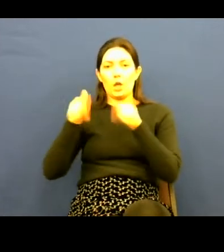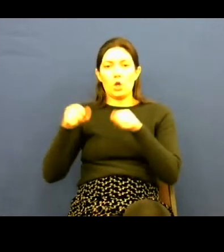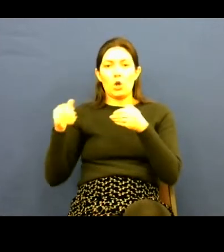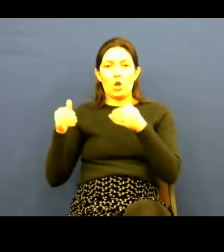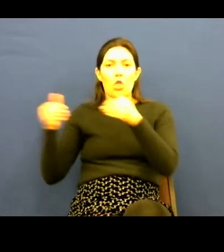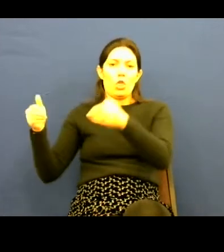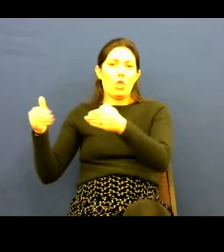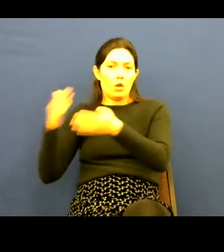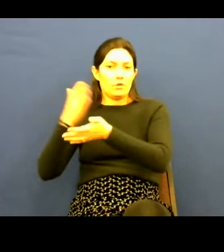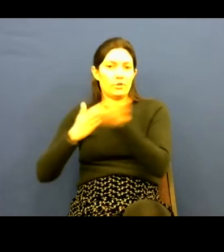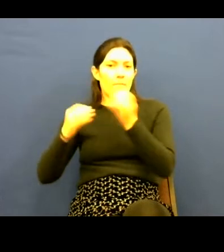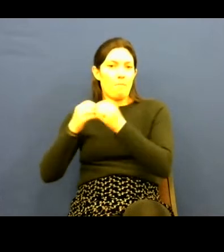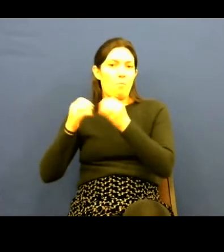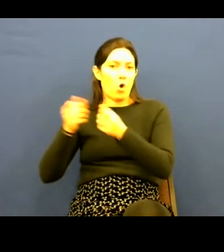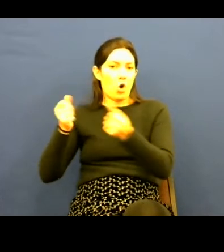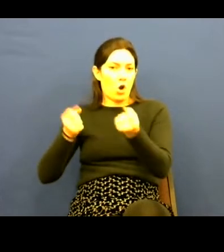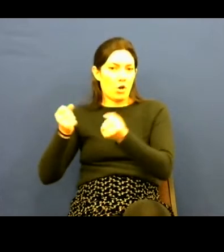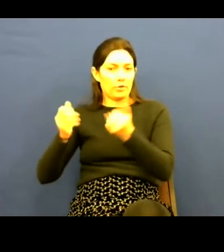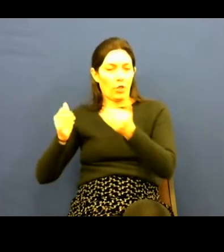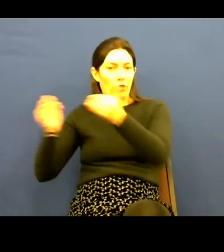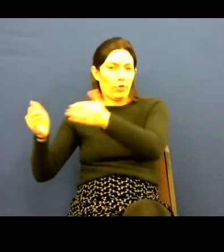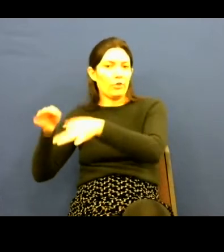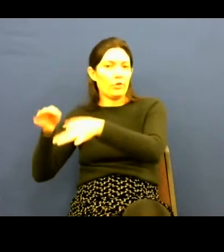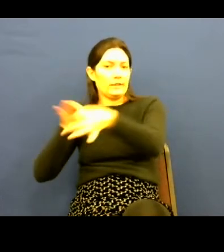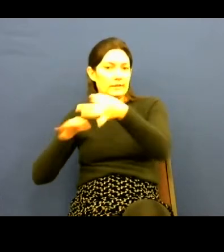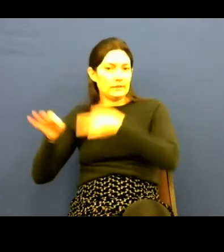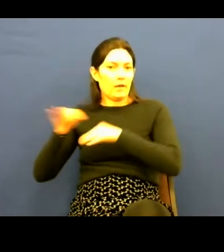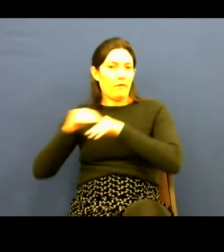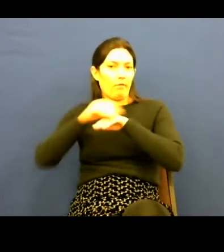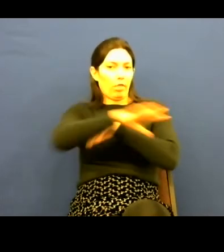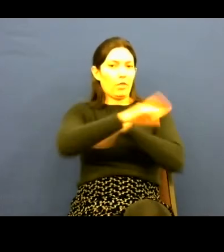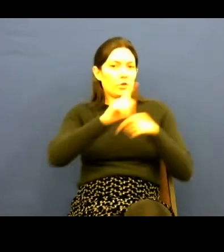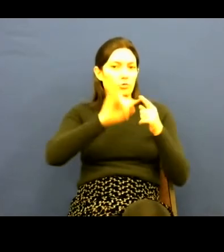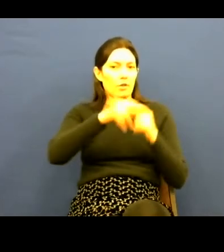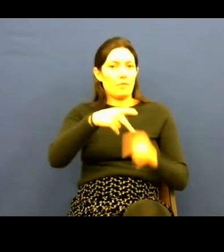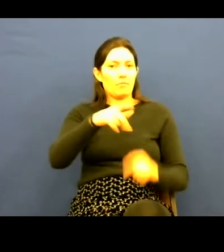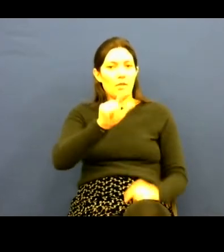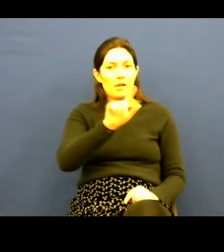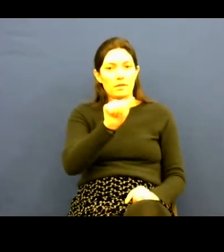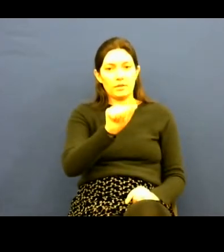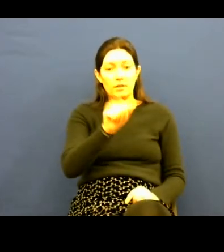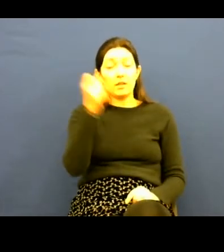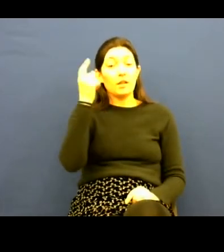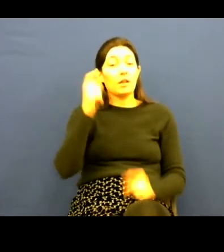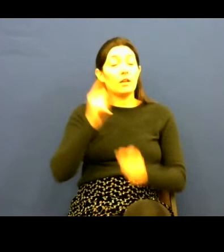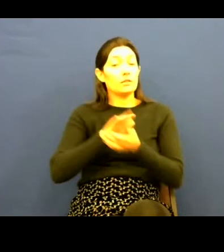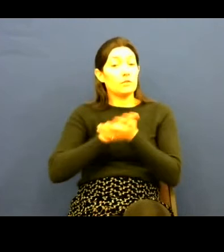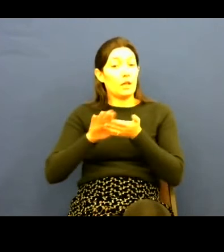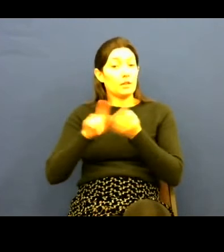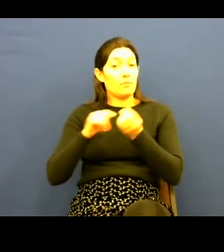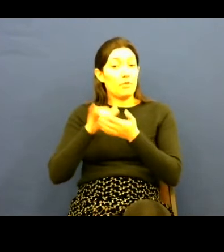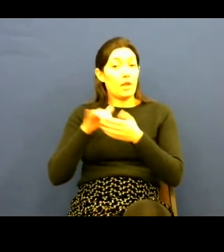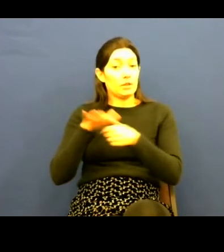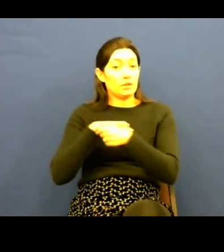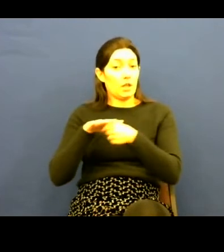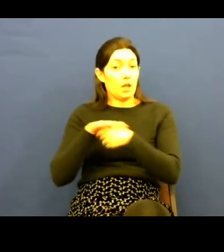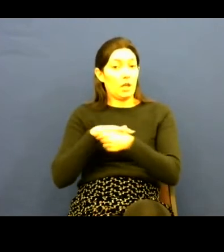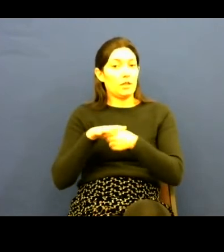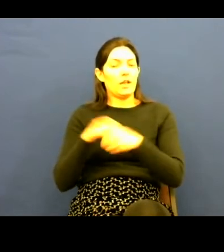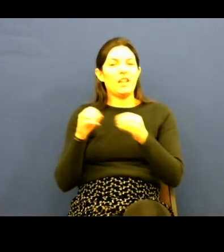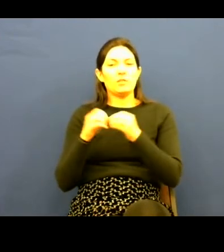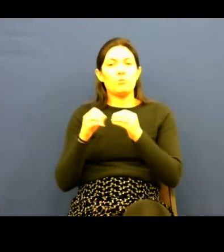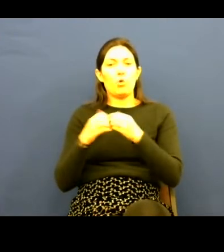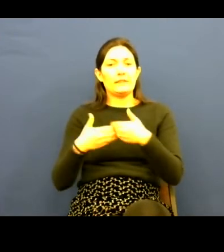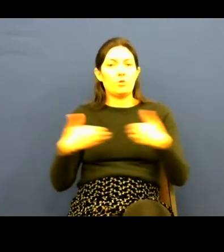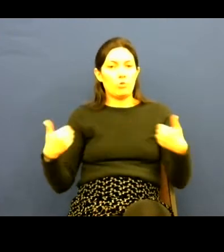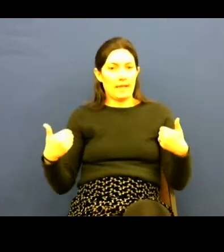infringe on the plaza itself. The one nice thing about this portion of the site is that it really is somewhat segregated,